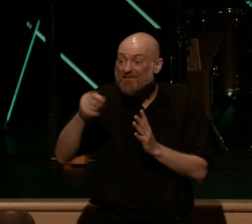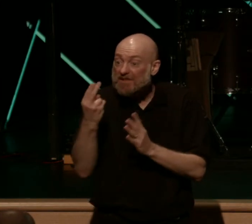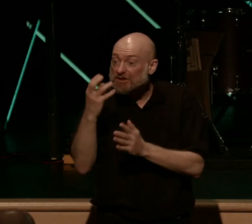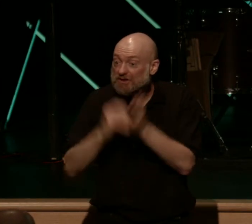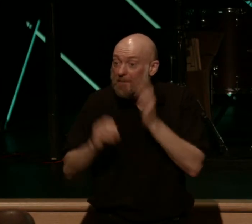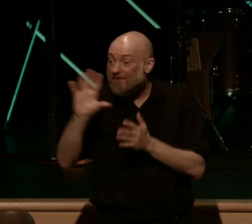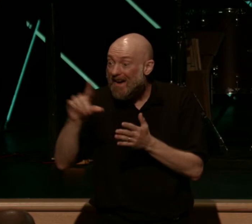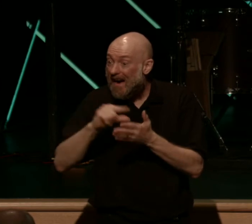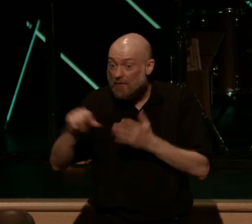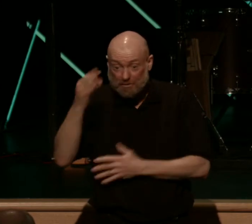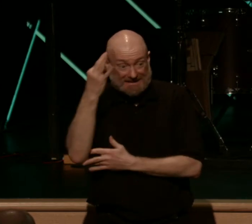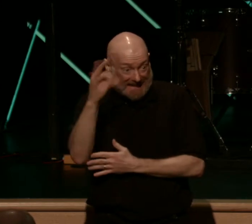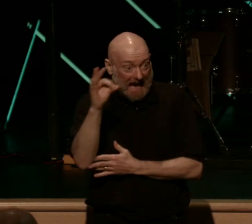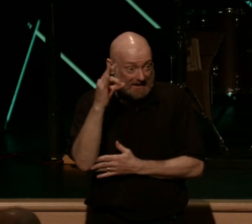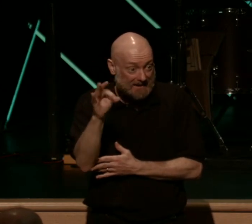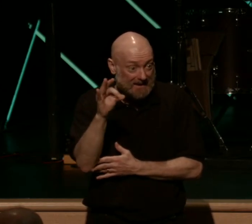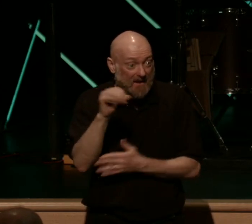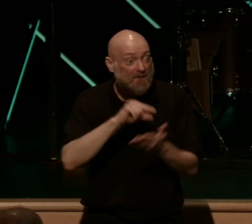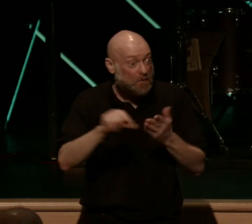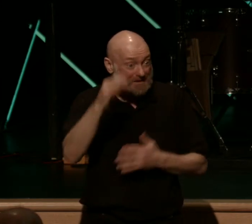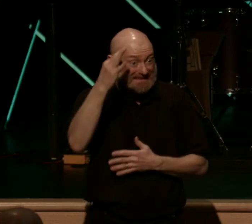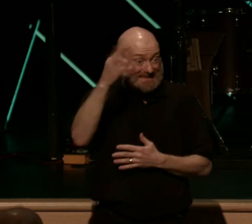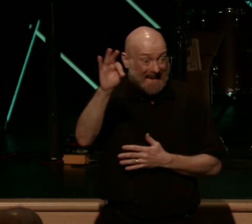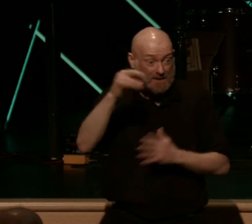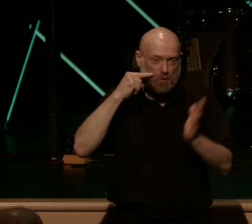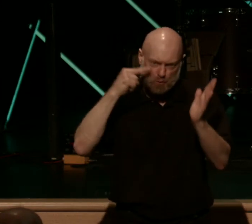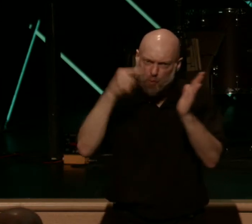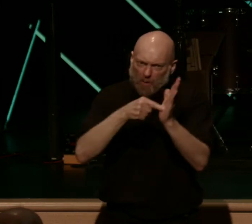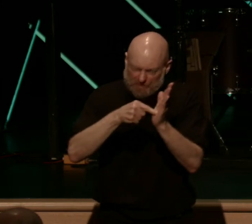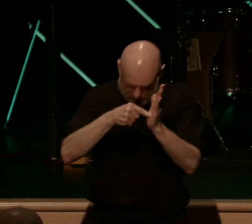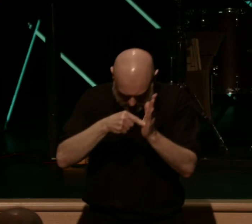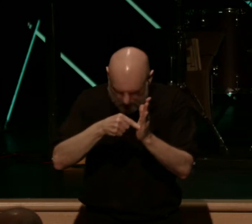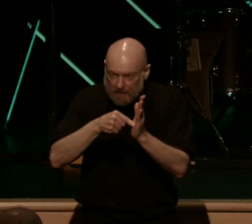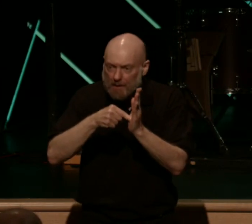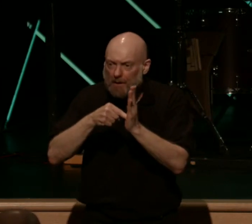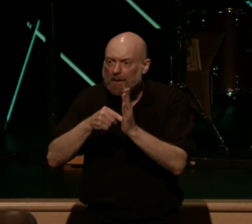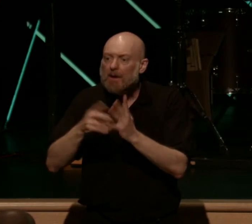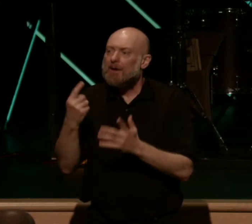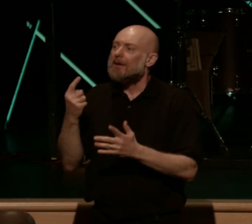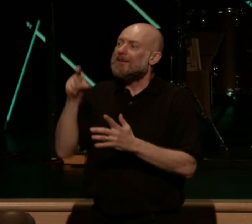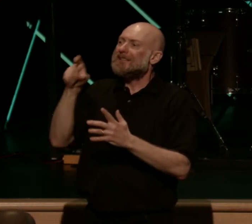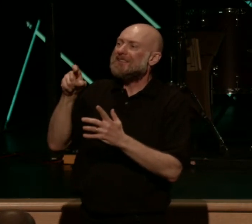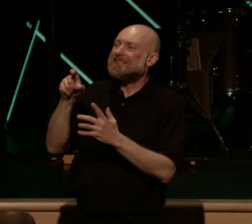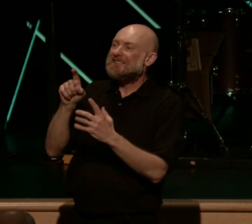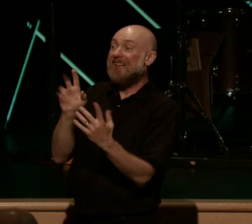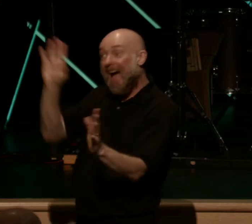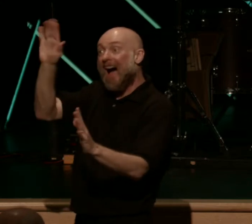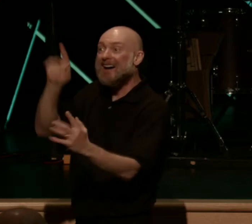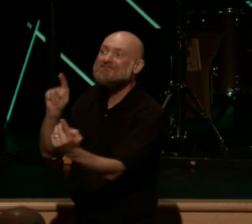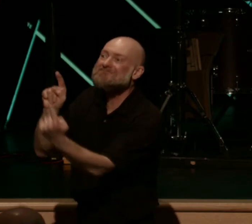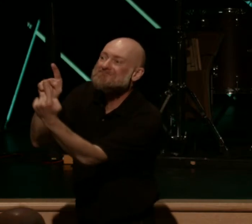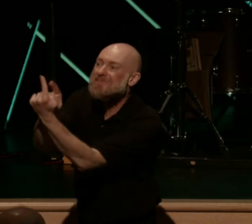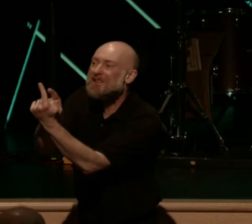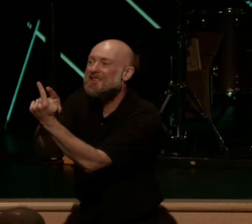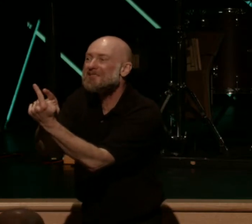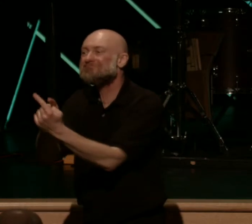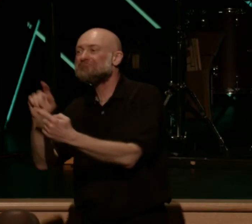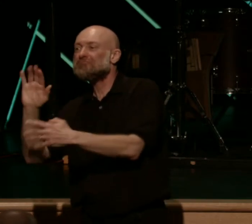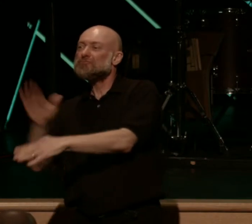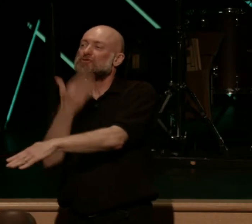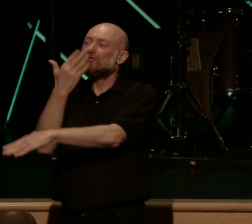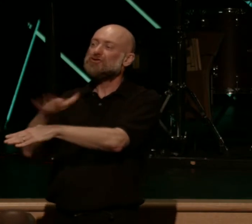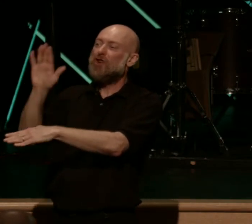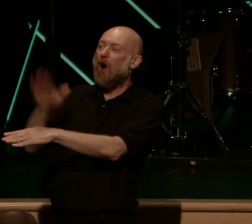5, verse 19. Verse 19, notice, addressing one another in psalms and